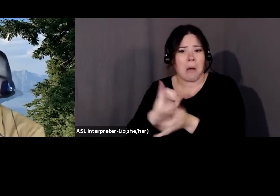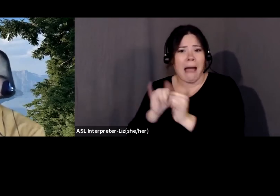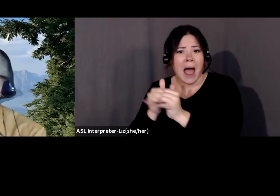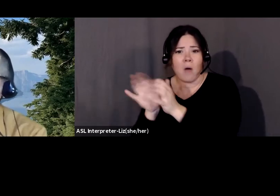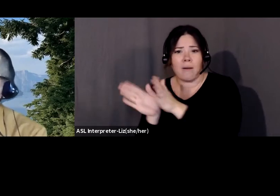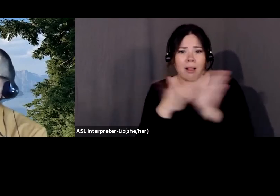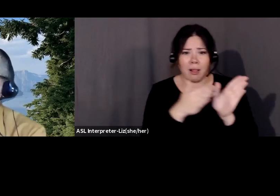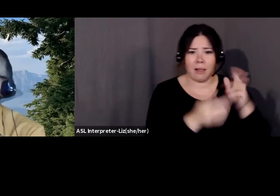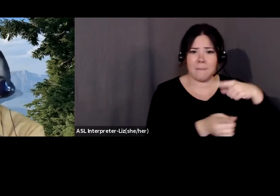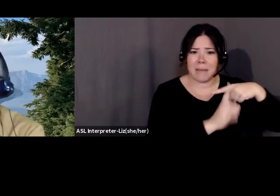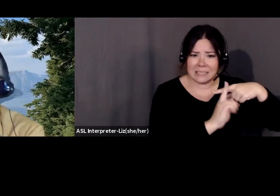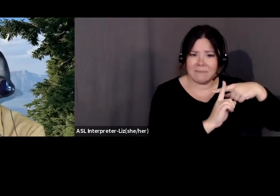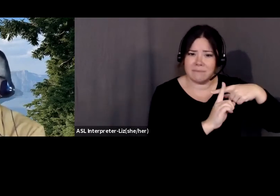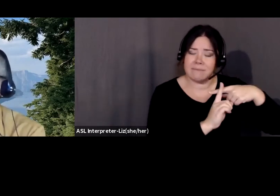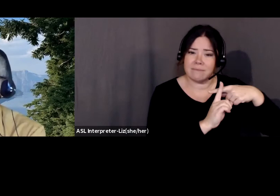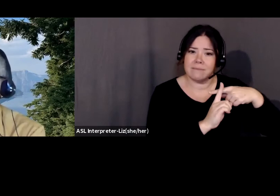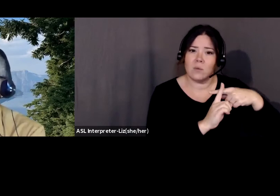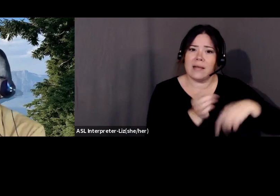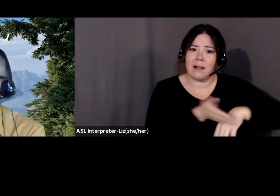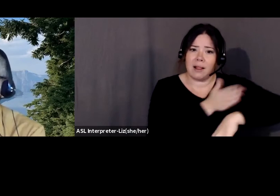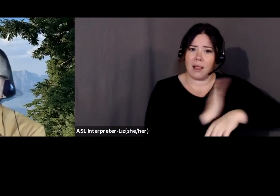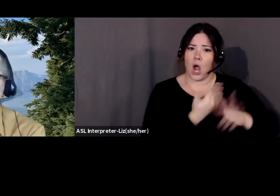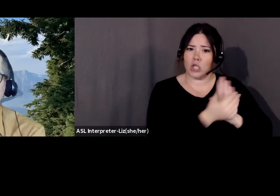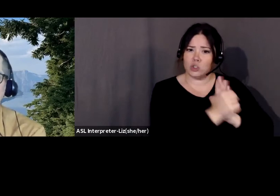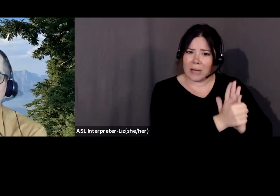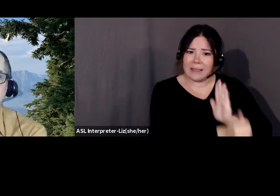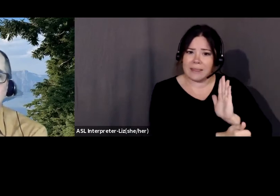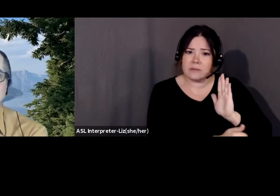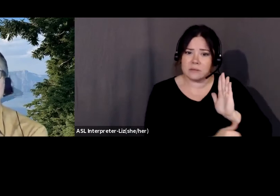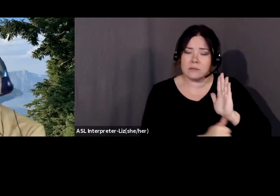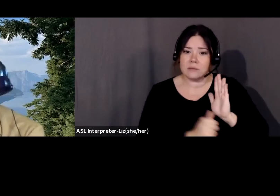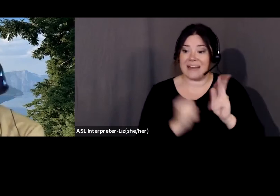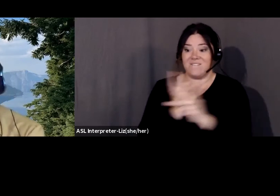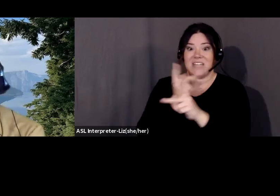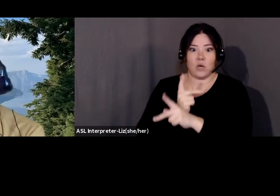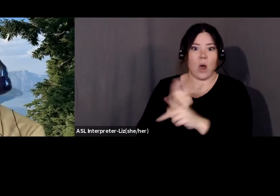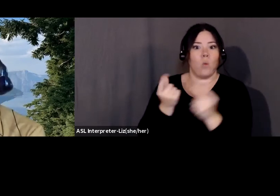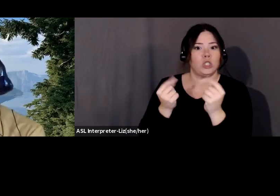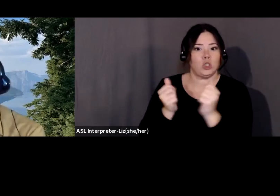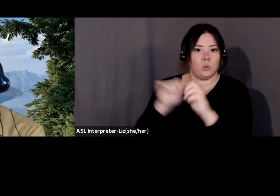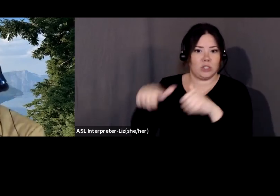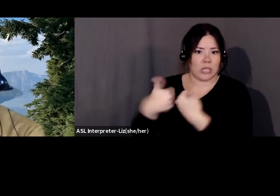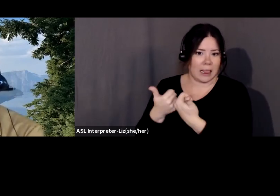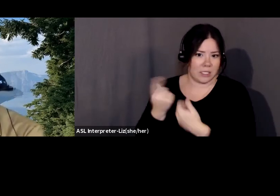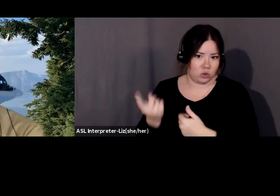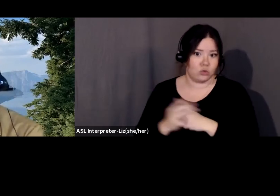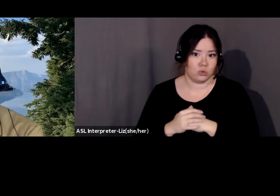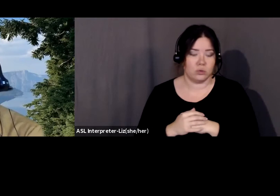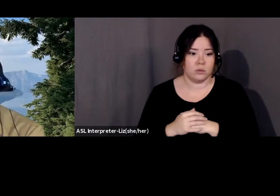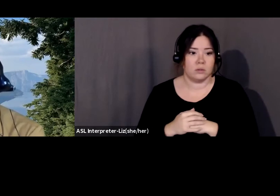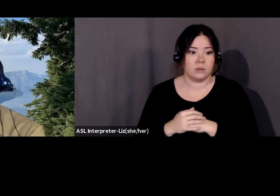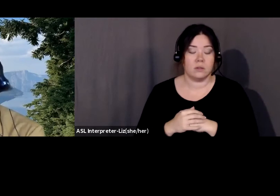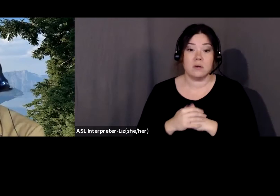a way that we build on our strengths and then we address those challenges. And what's most critical is